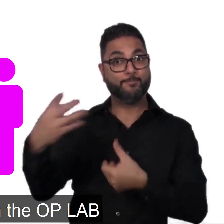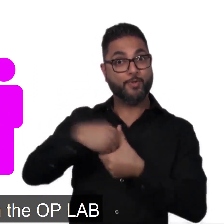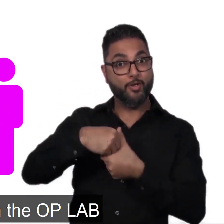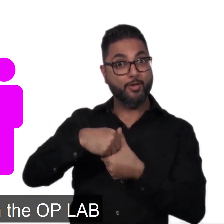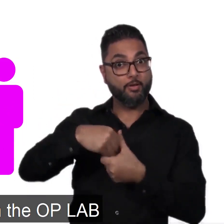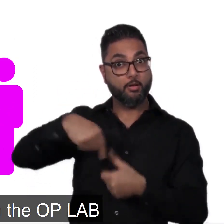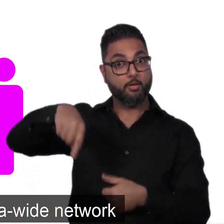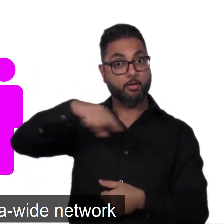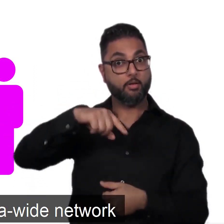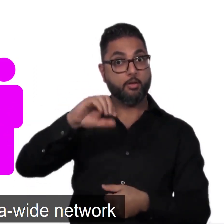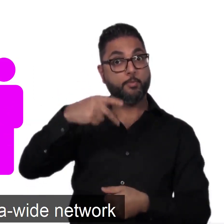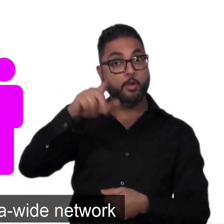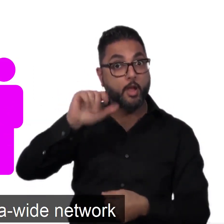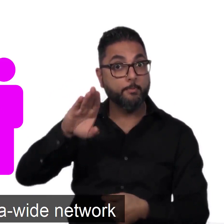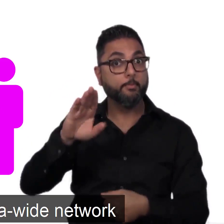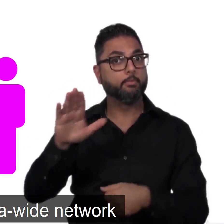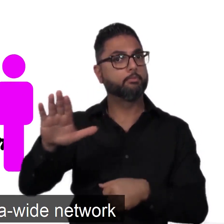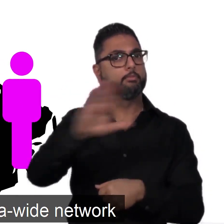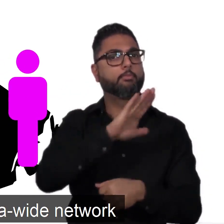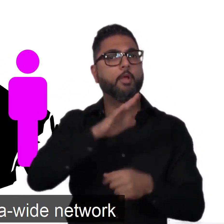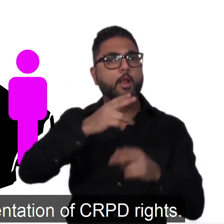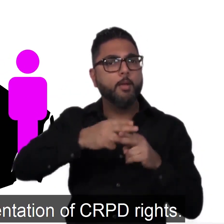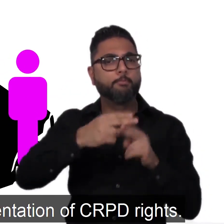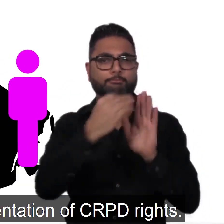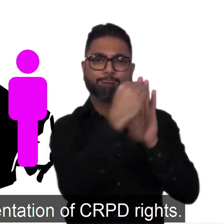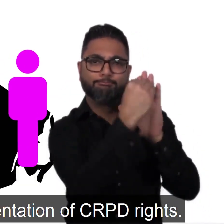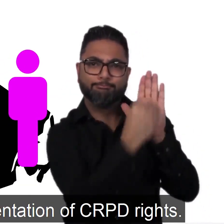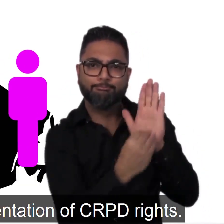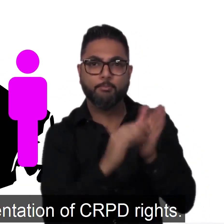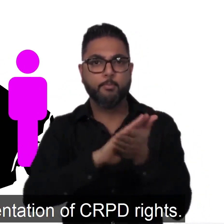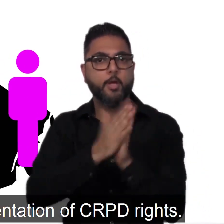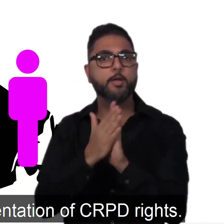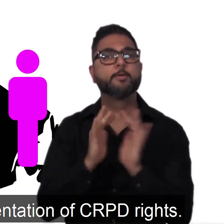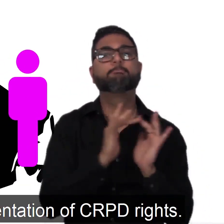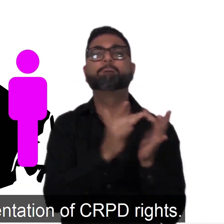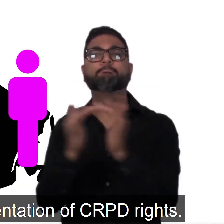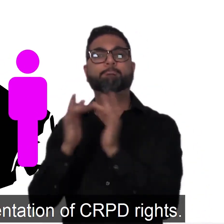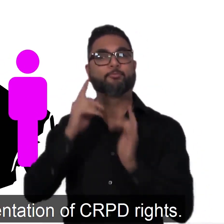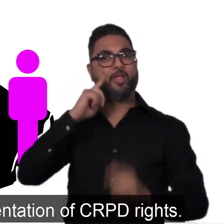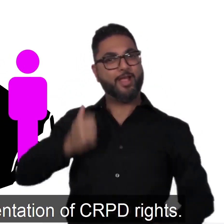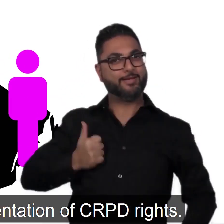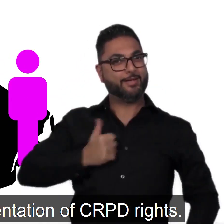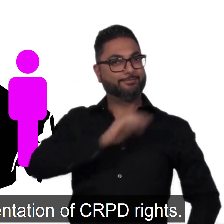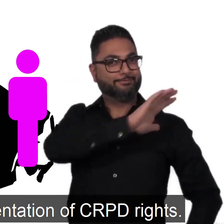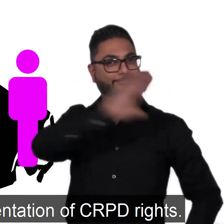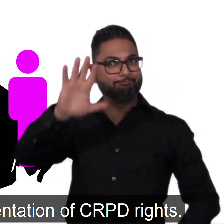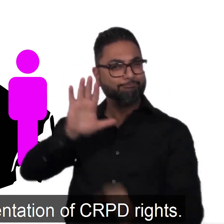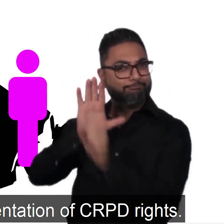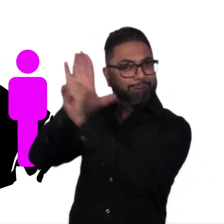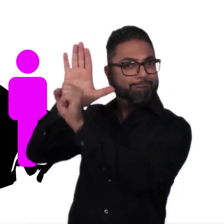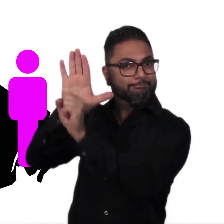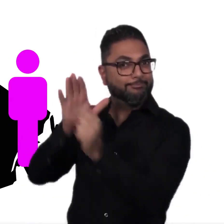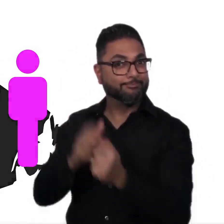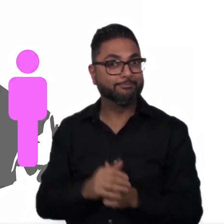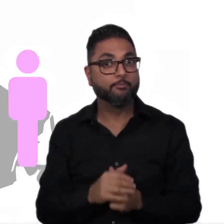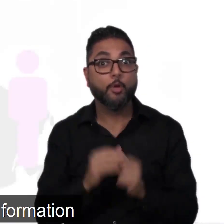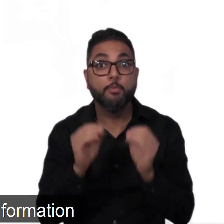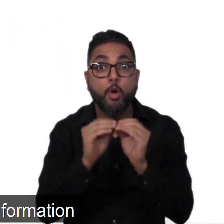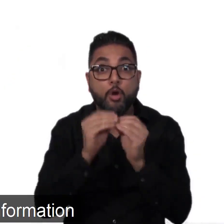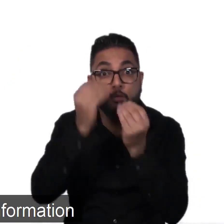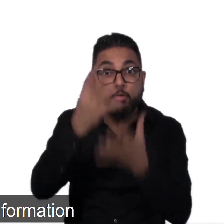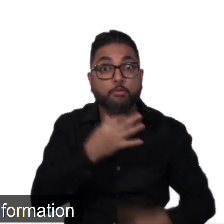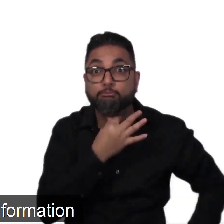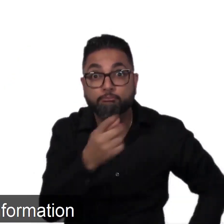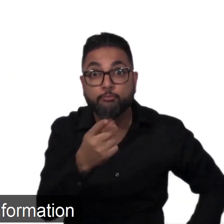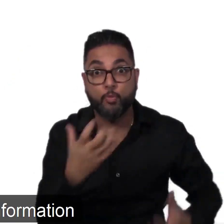Participants in the OP Lab will join a Canada-wide network to advocate for implementation of CRPD rights.